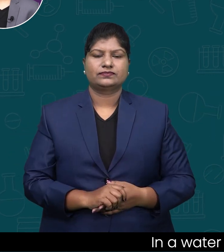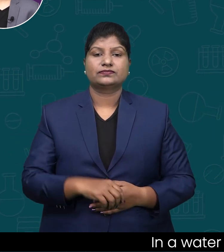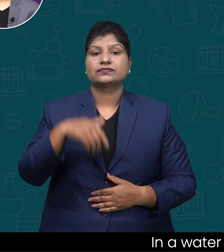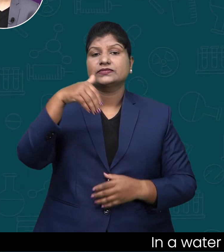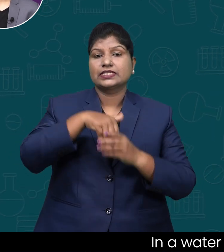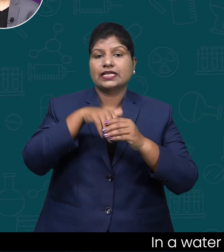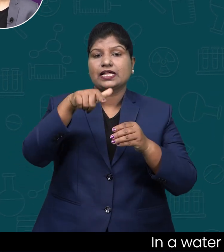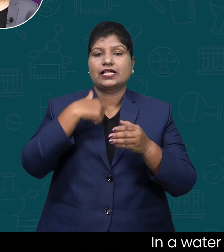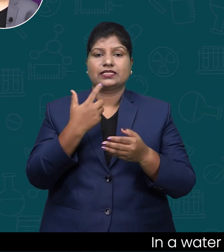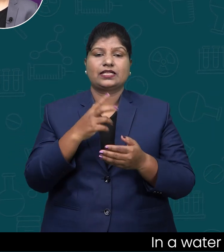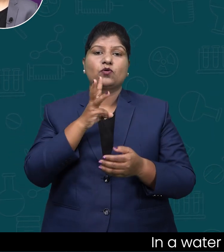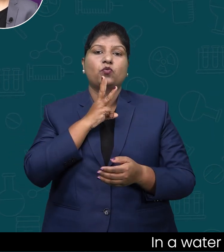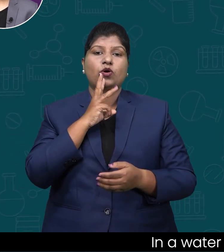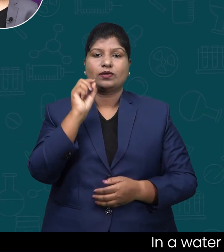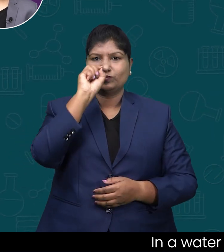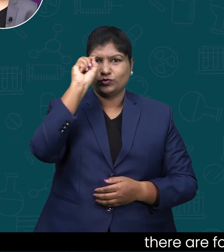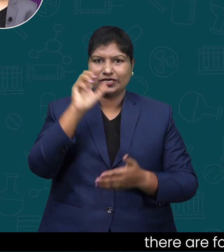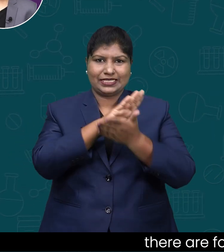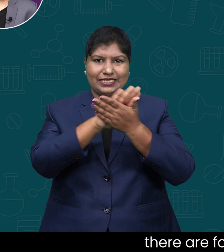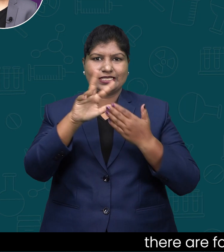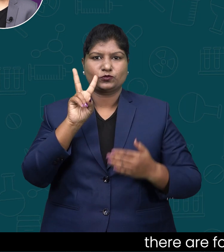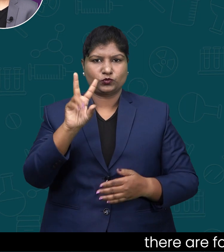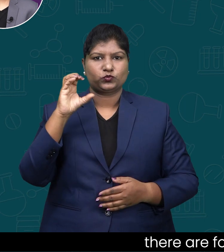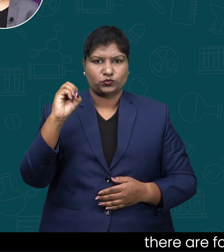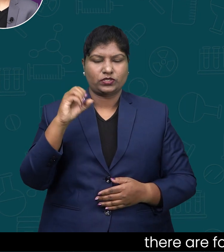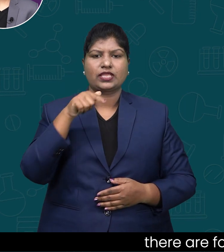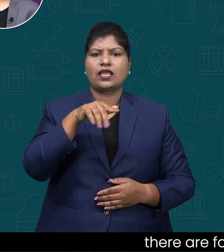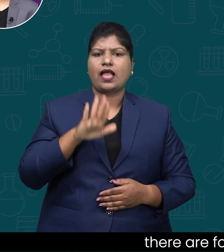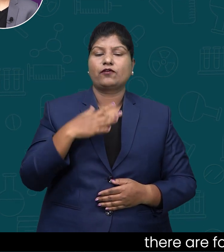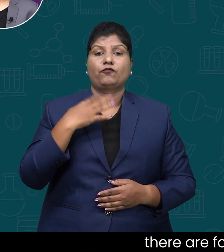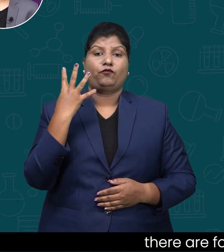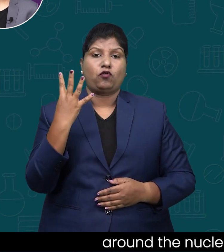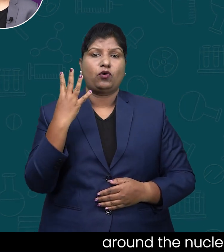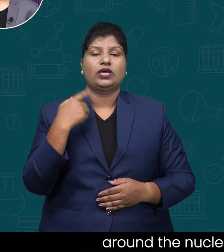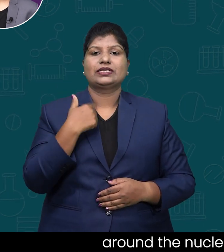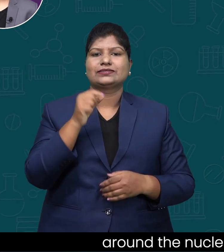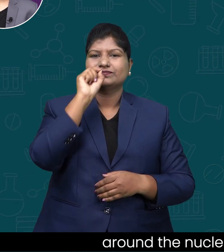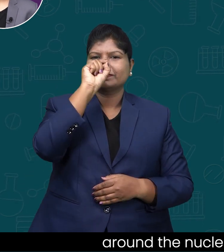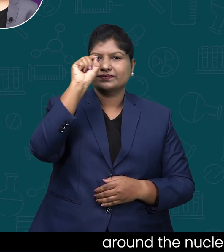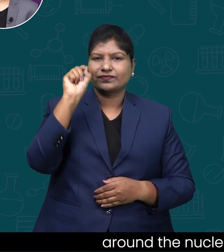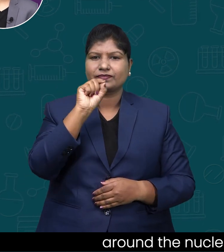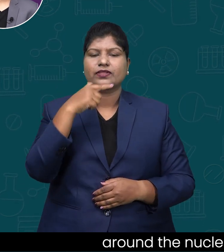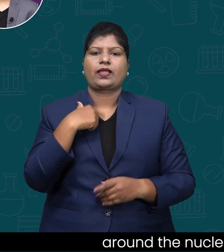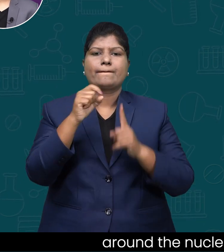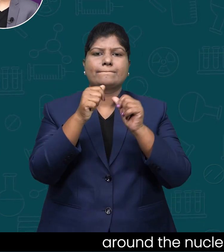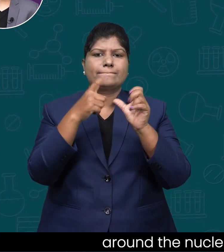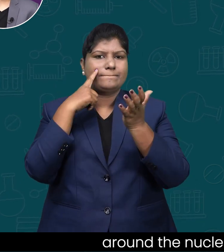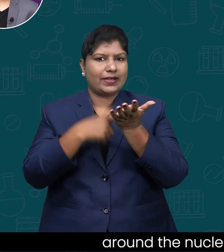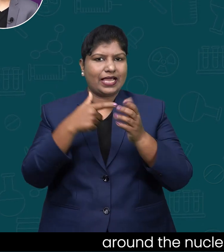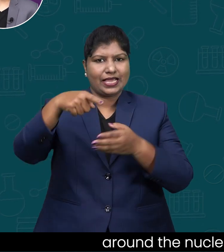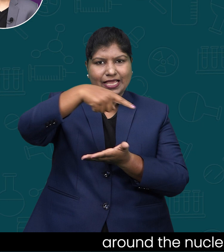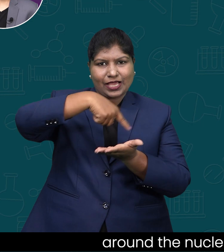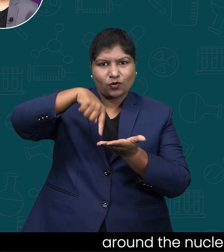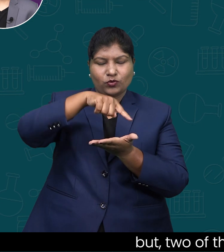In a water molecule H2O, there are 4 electron pairs around the nucleus of the oxygen